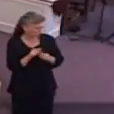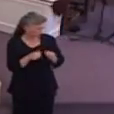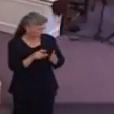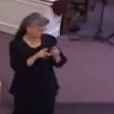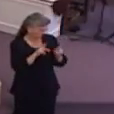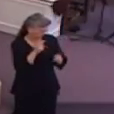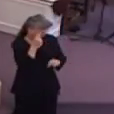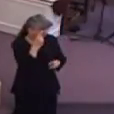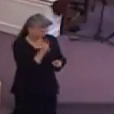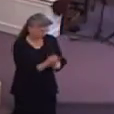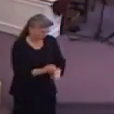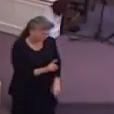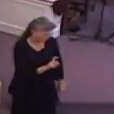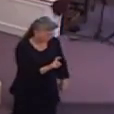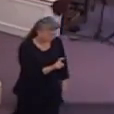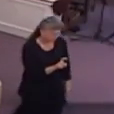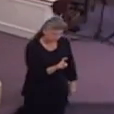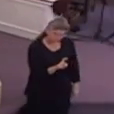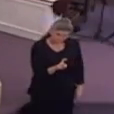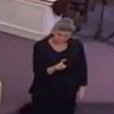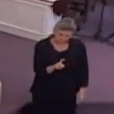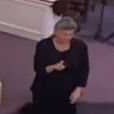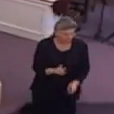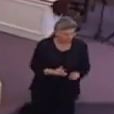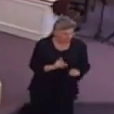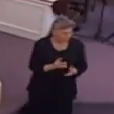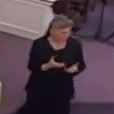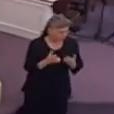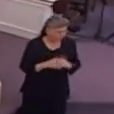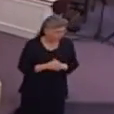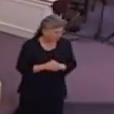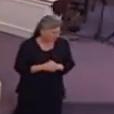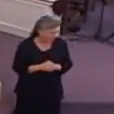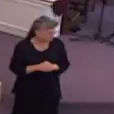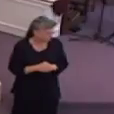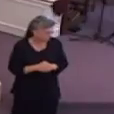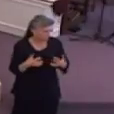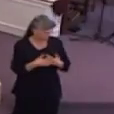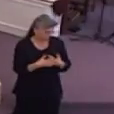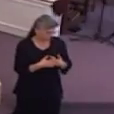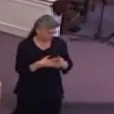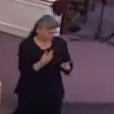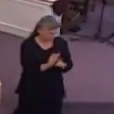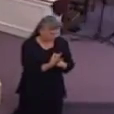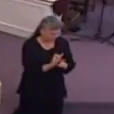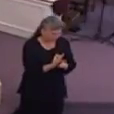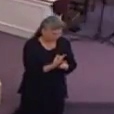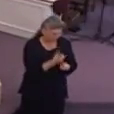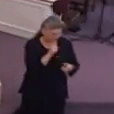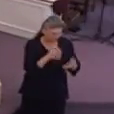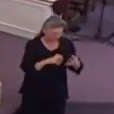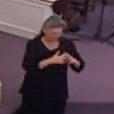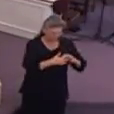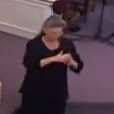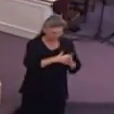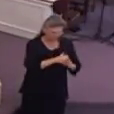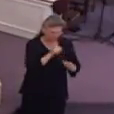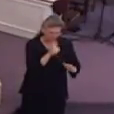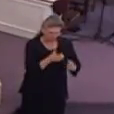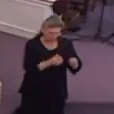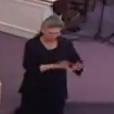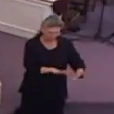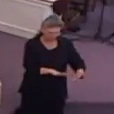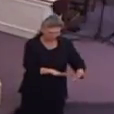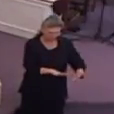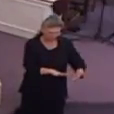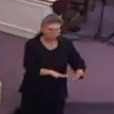don't we? Come on, we do. And for the most part, people want to, they want to fit. They don't want to be a misfit.